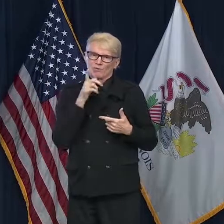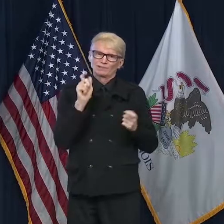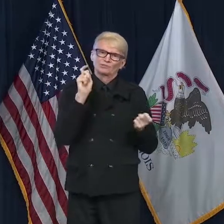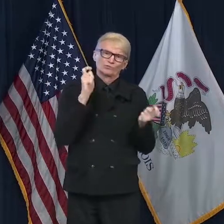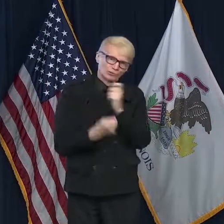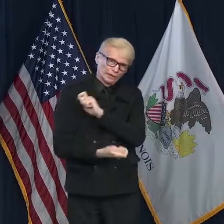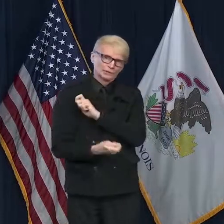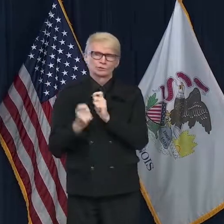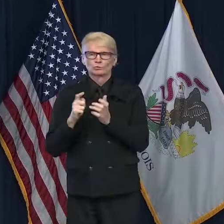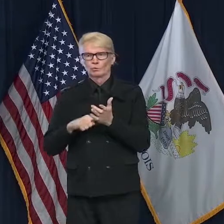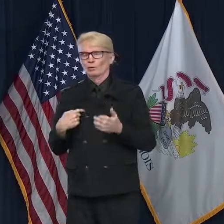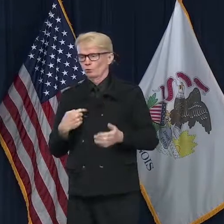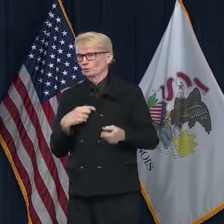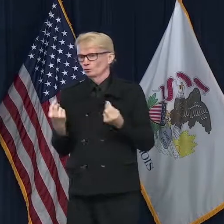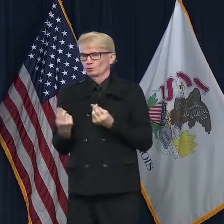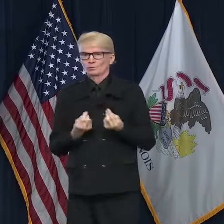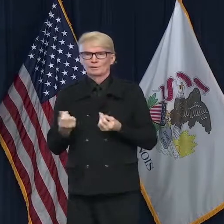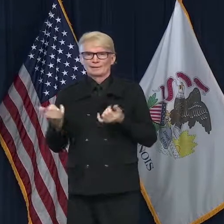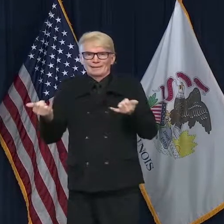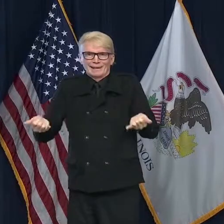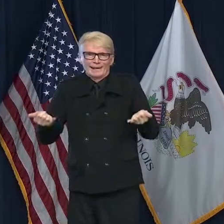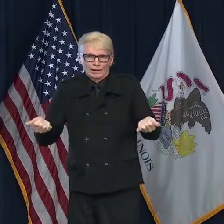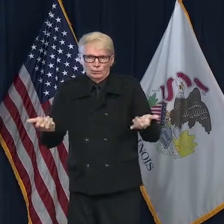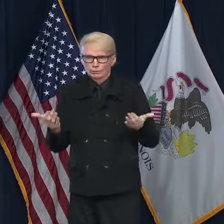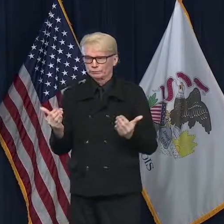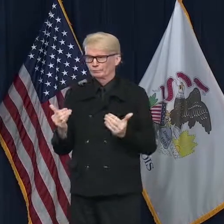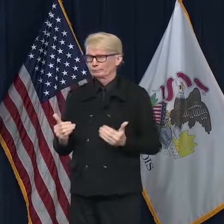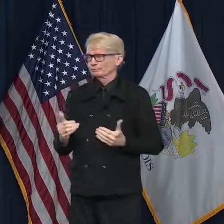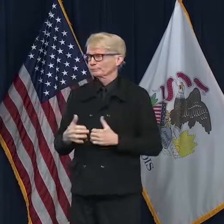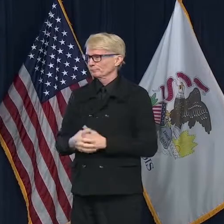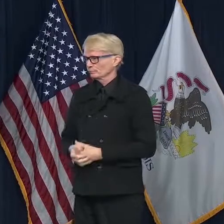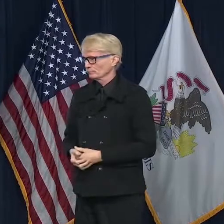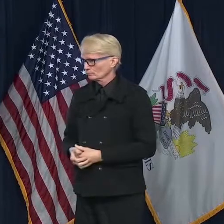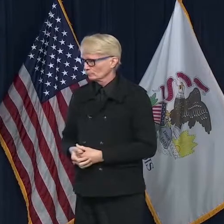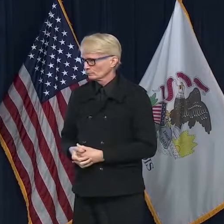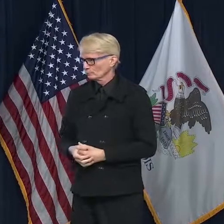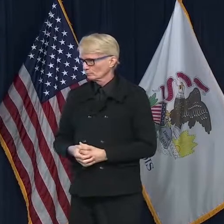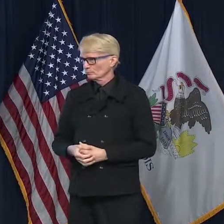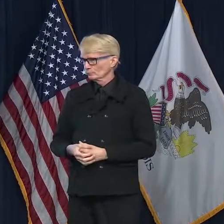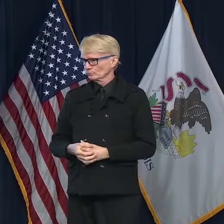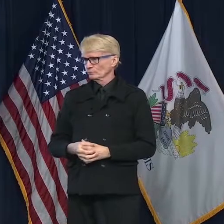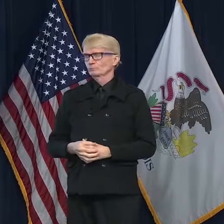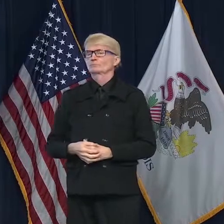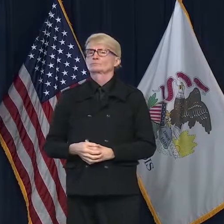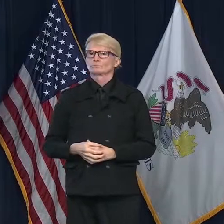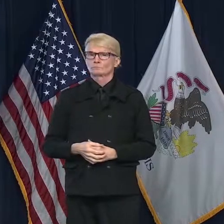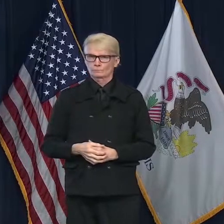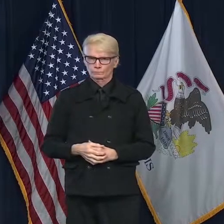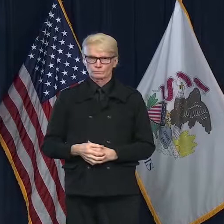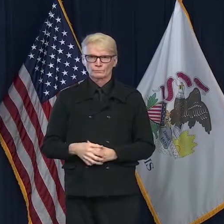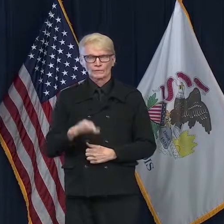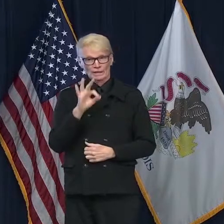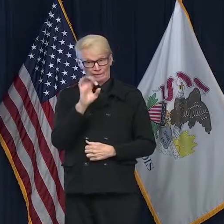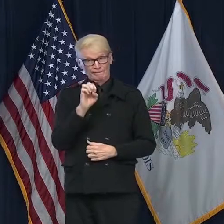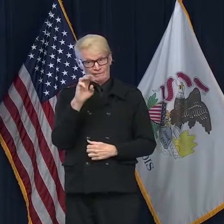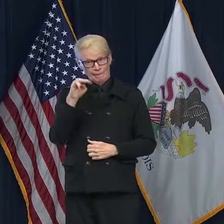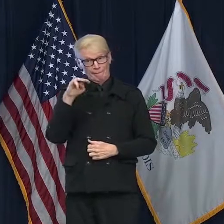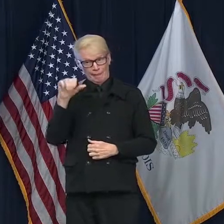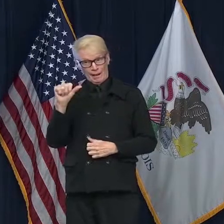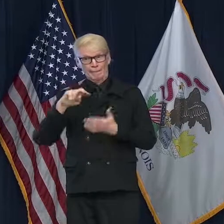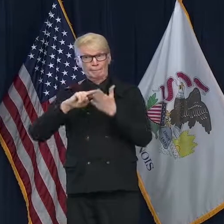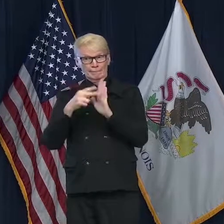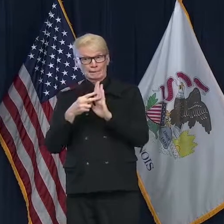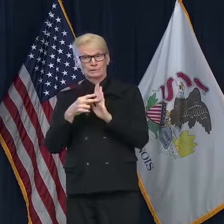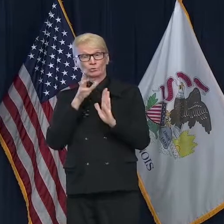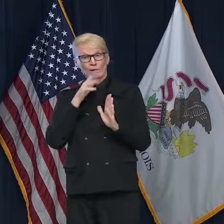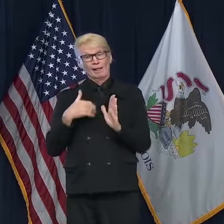different mitigations. John O'Connor at the AP. Do you like the idea of FEMA sites in Illinois? Would that mean more vaccines or